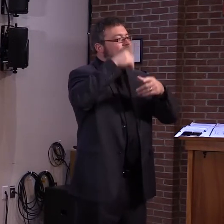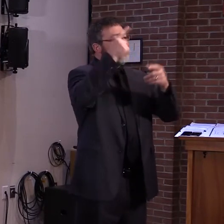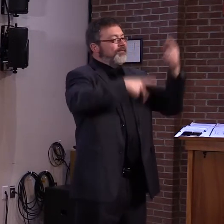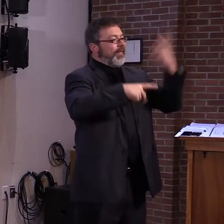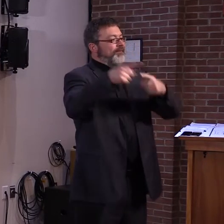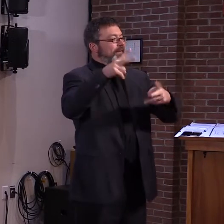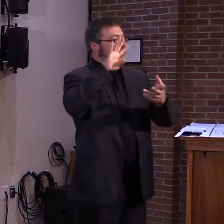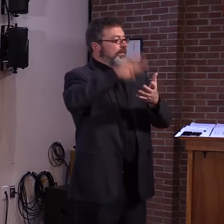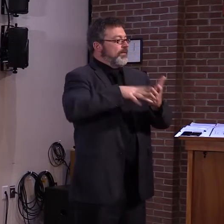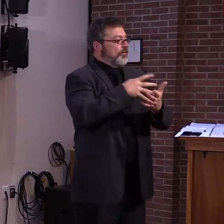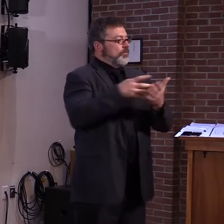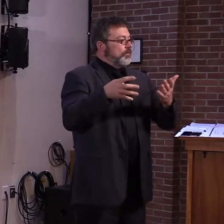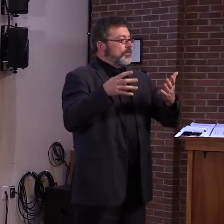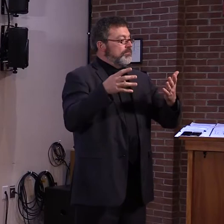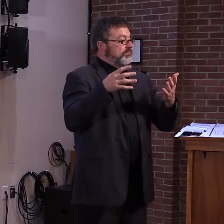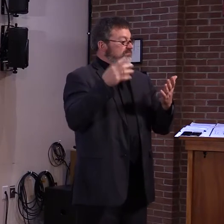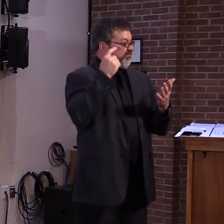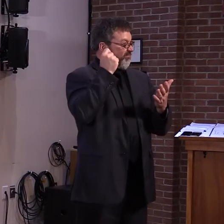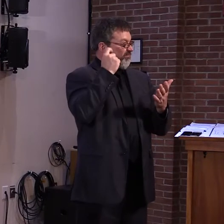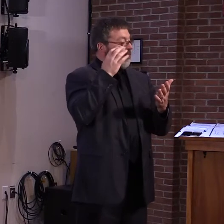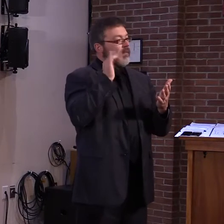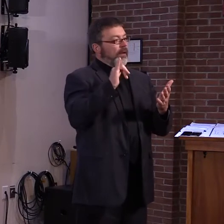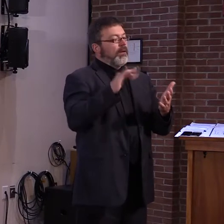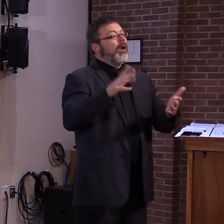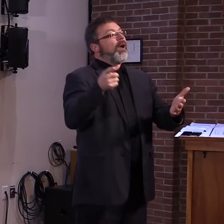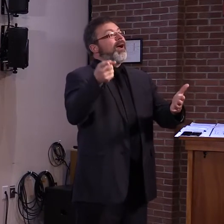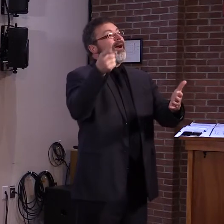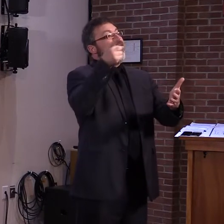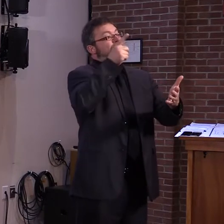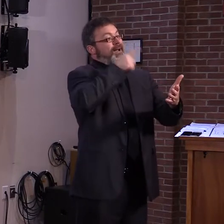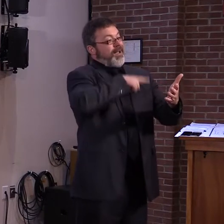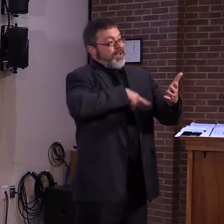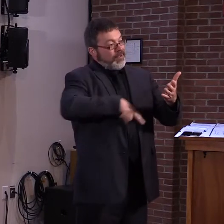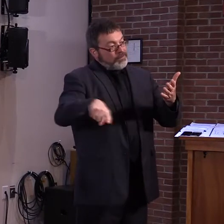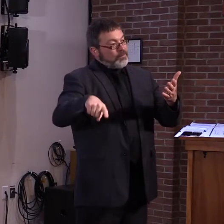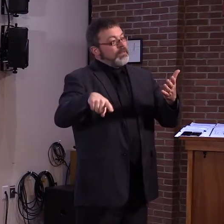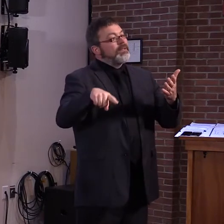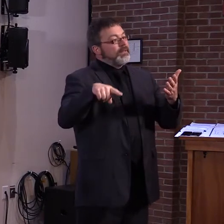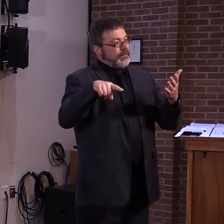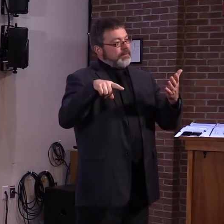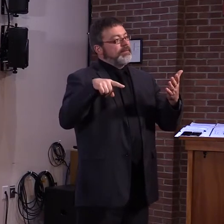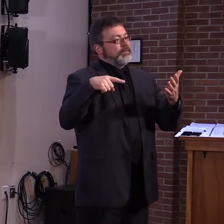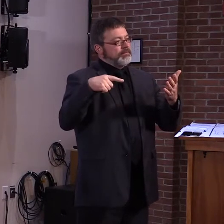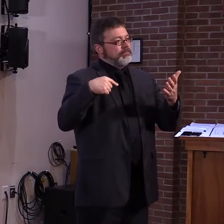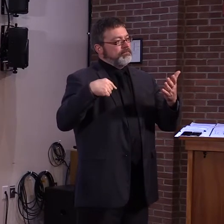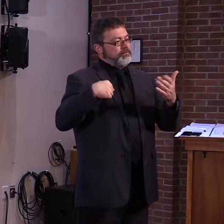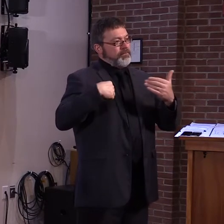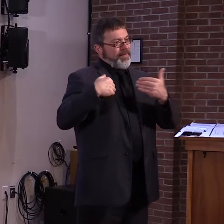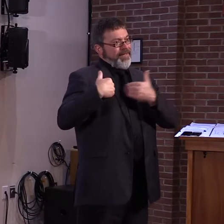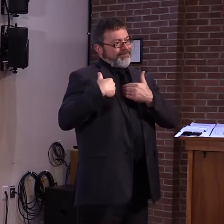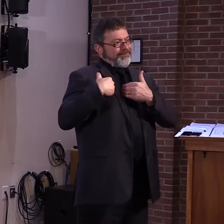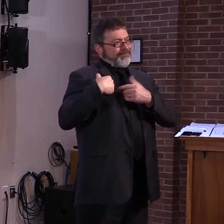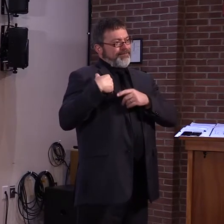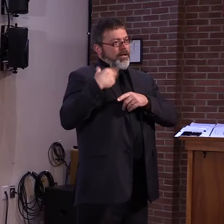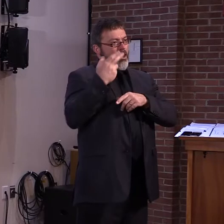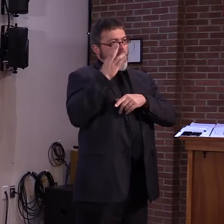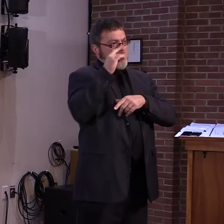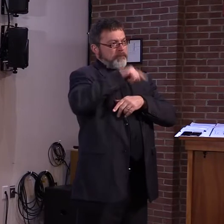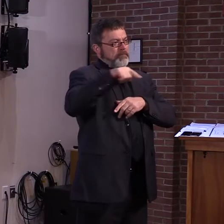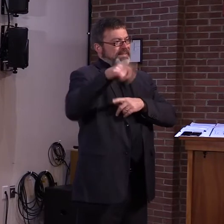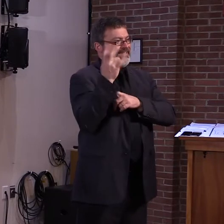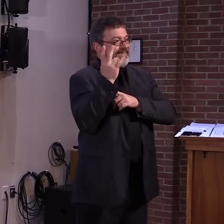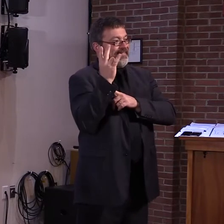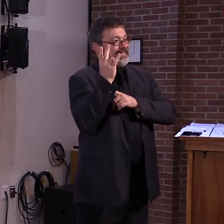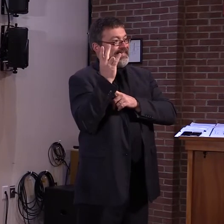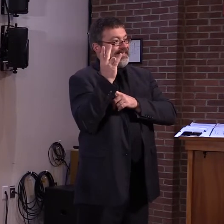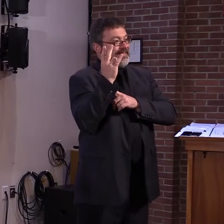be opening 34 locations, with 22 more locations coming online in the following week.